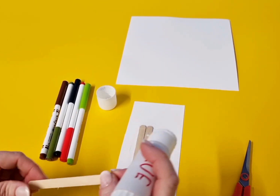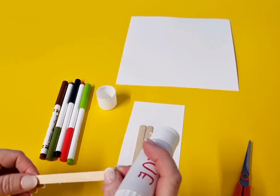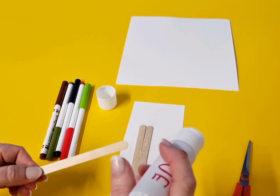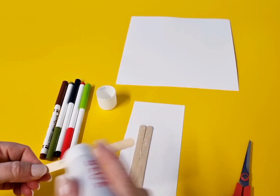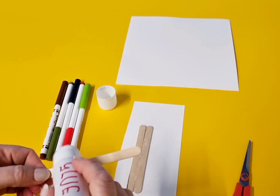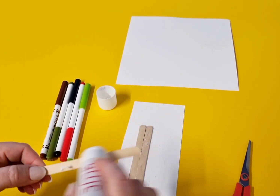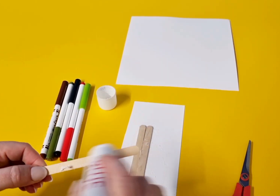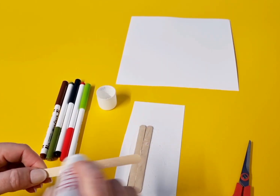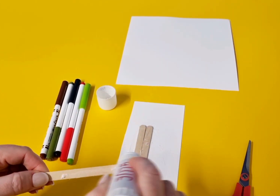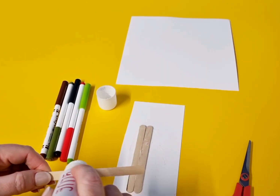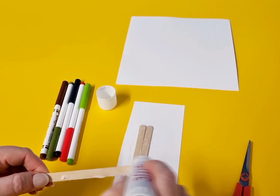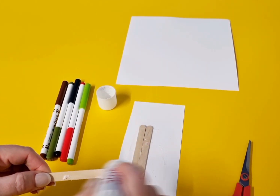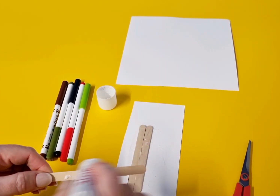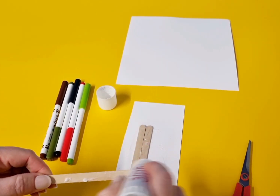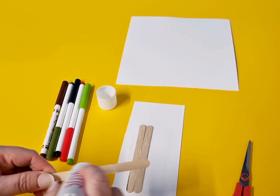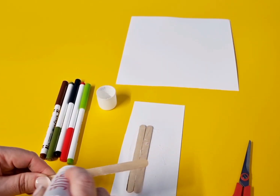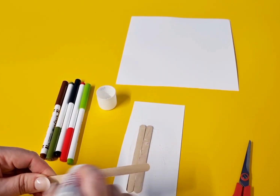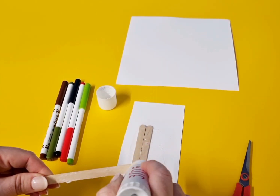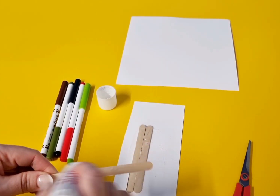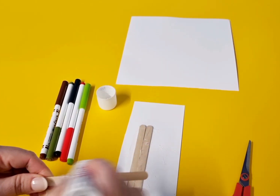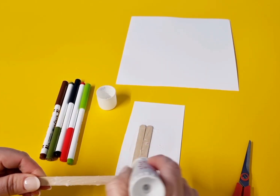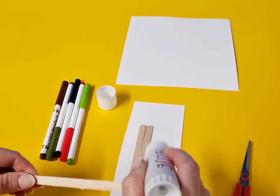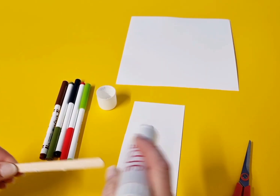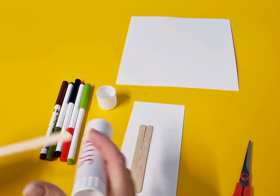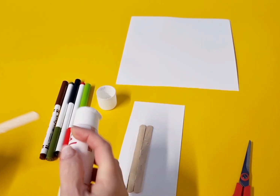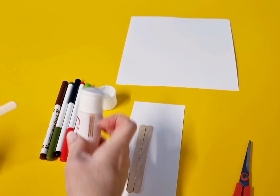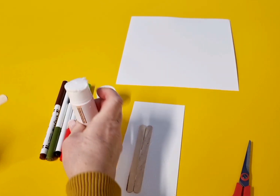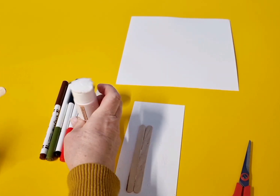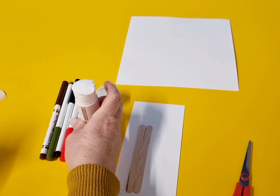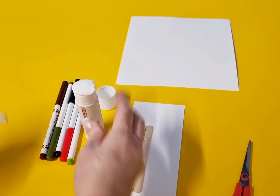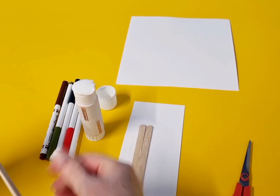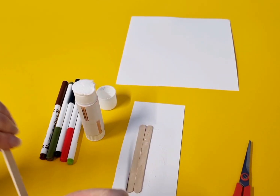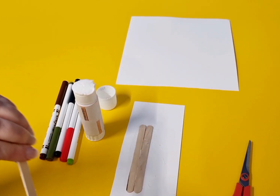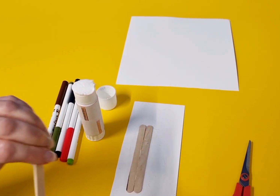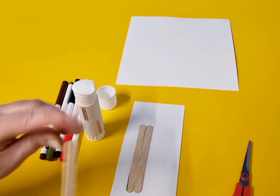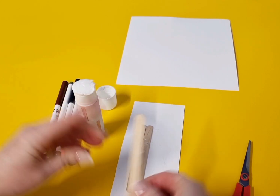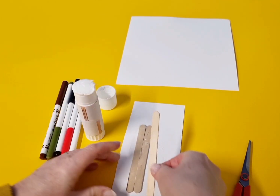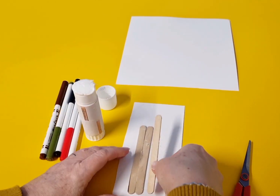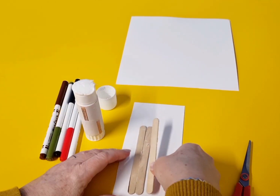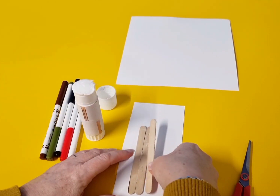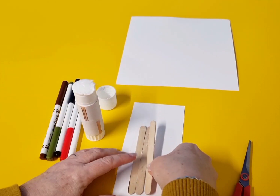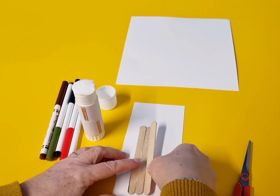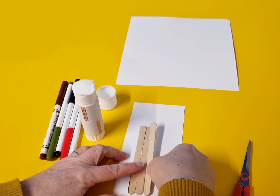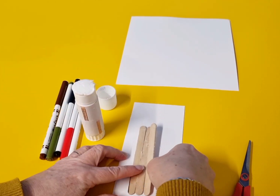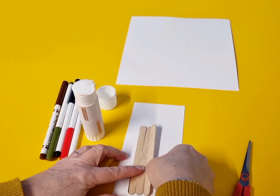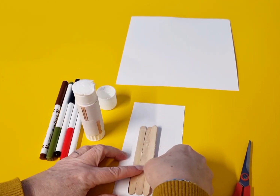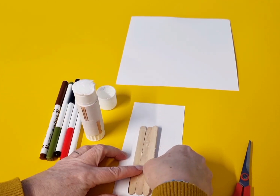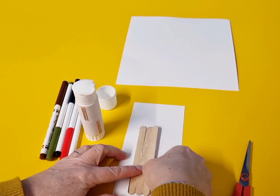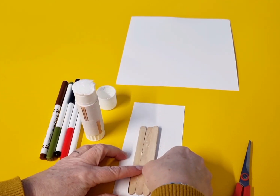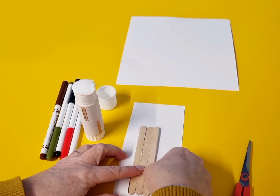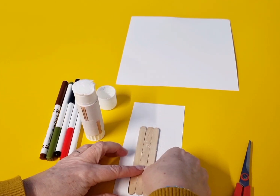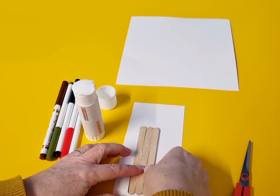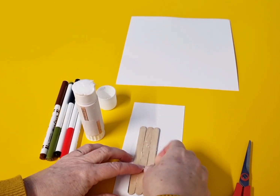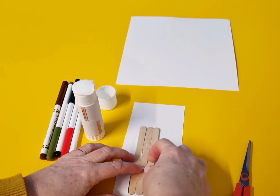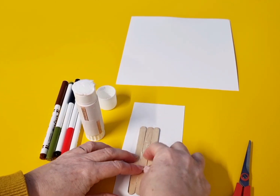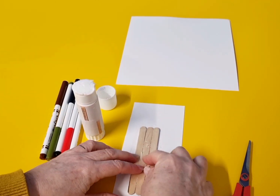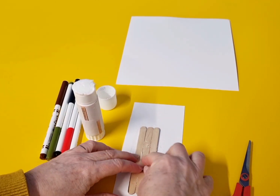And the final one, stick number 3, plenty of glue, and on it goes. Now we need to wait for this to